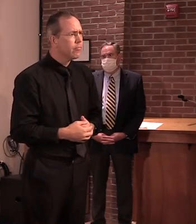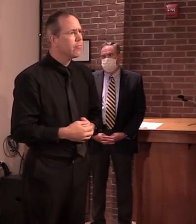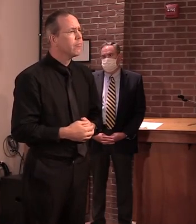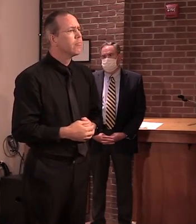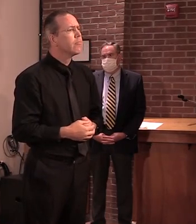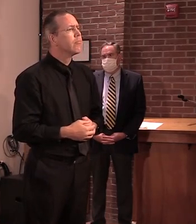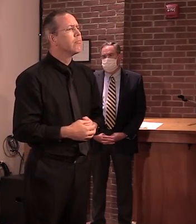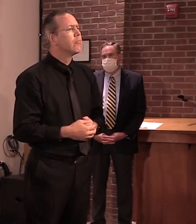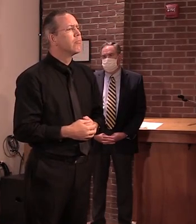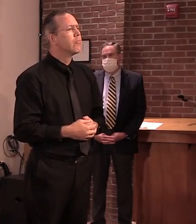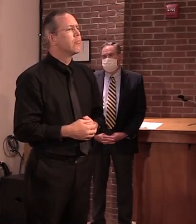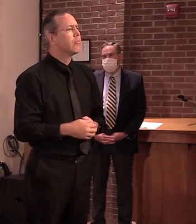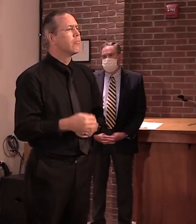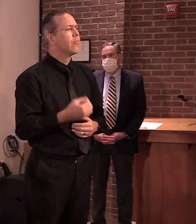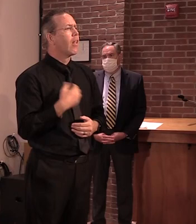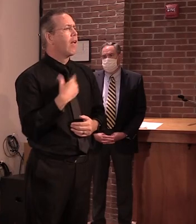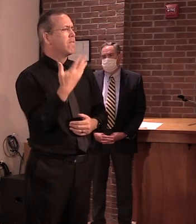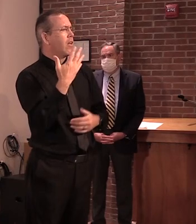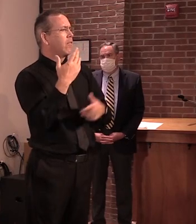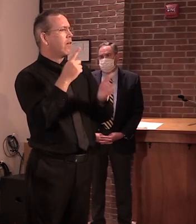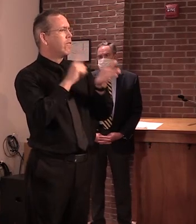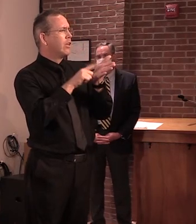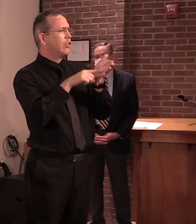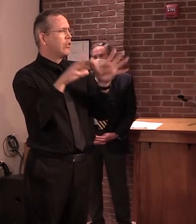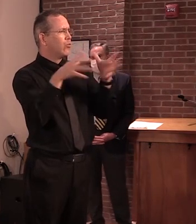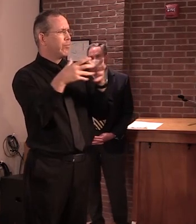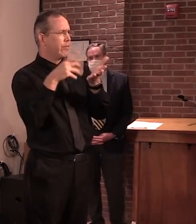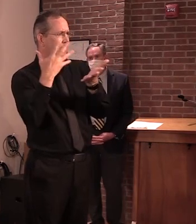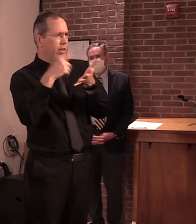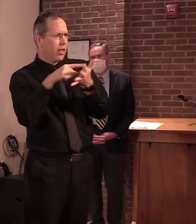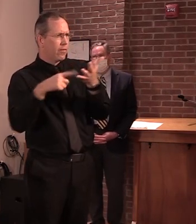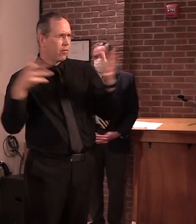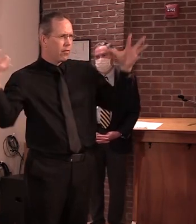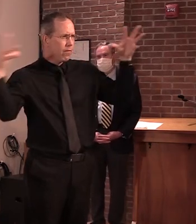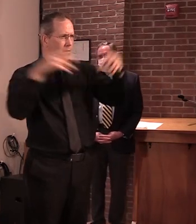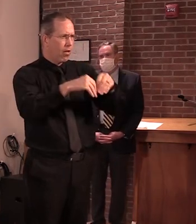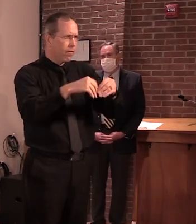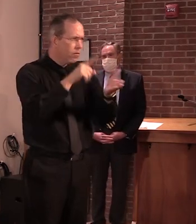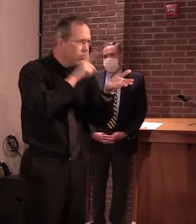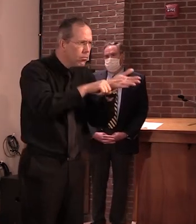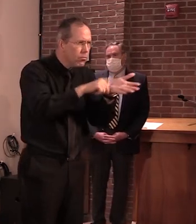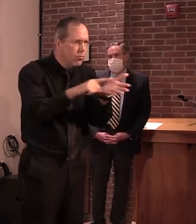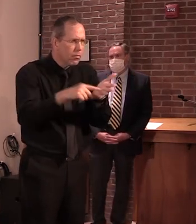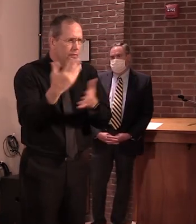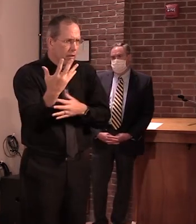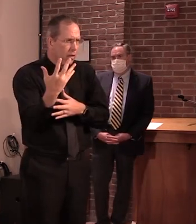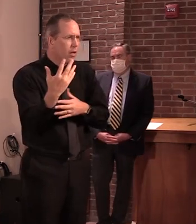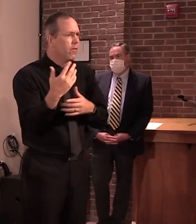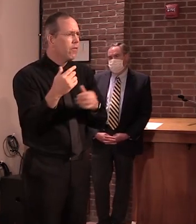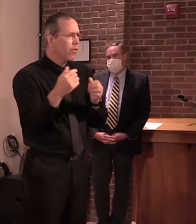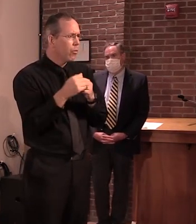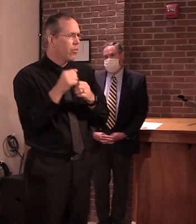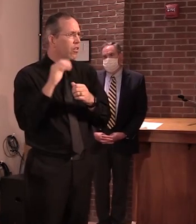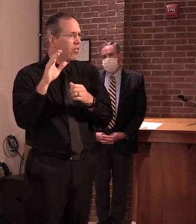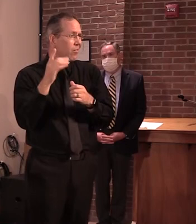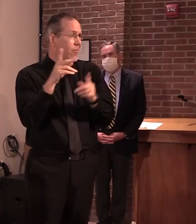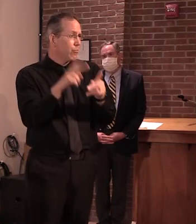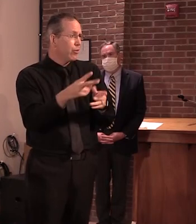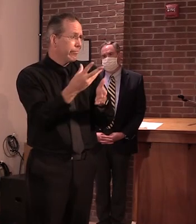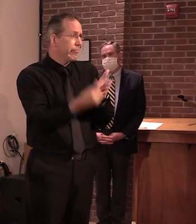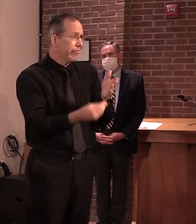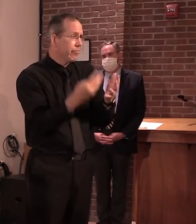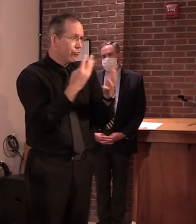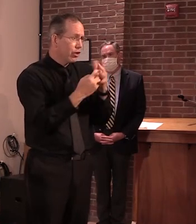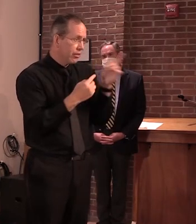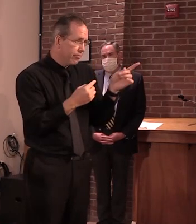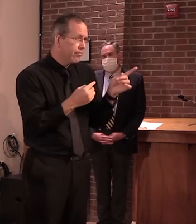external investigations either going on or completed in the death of Mr. Johnson in the Newport facility. Those are the